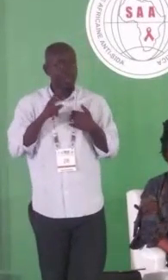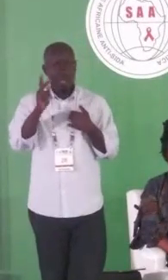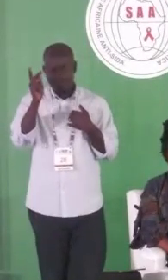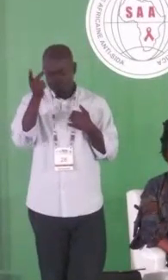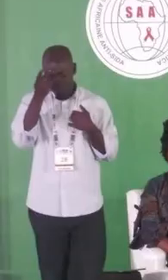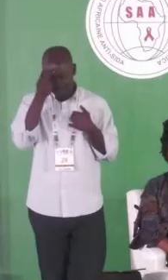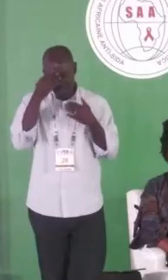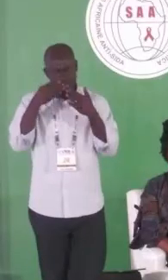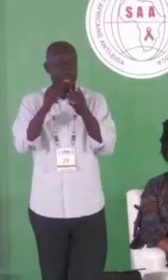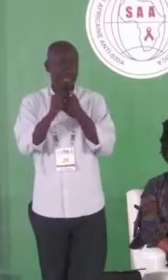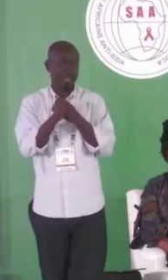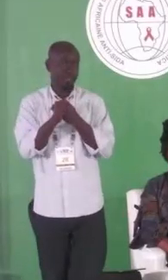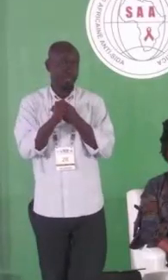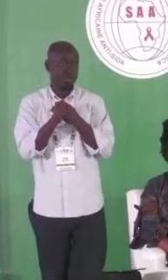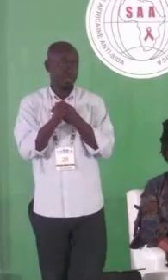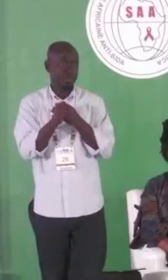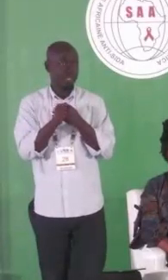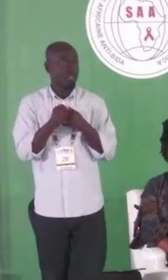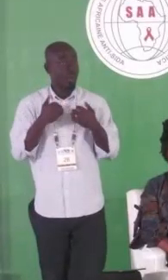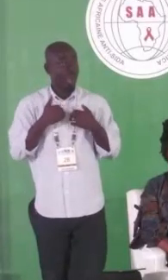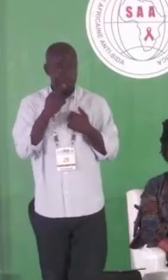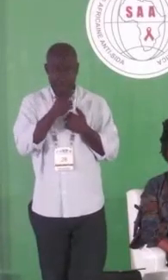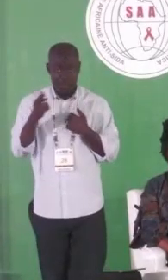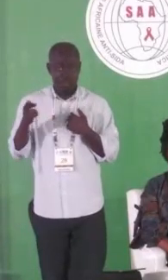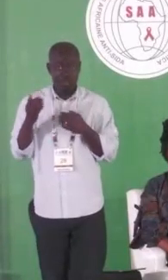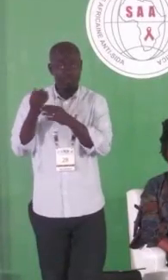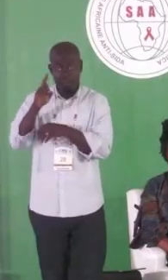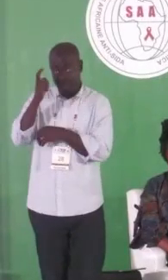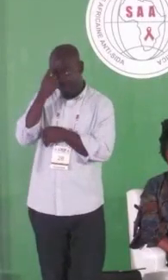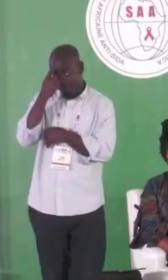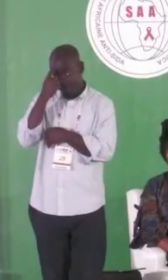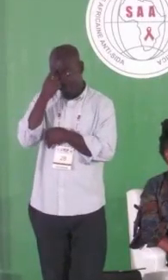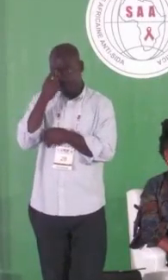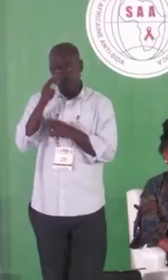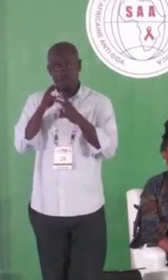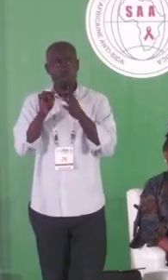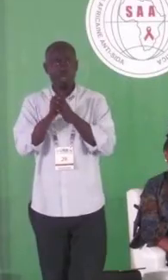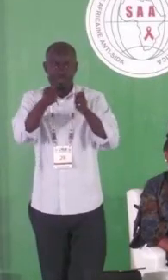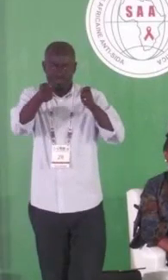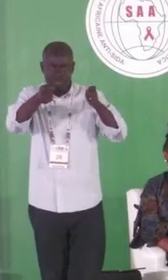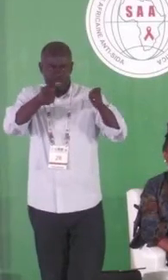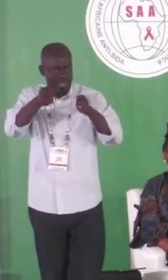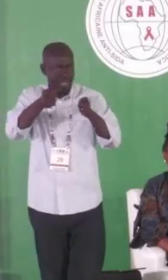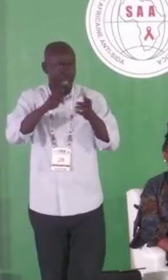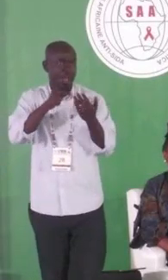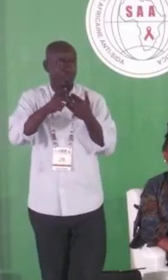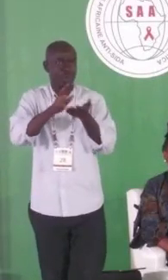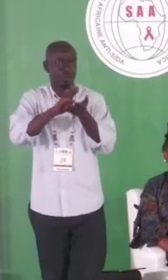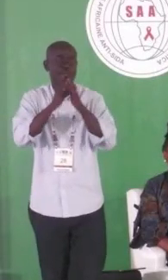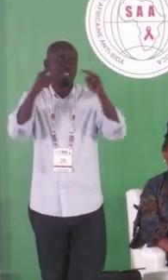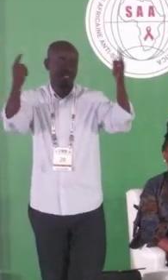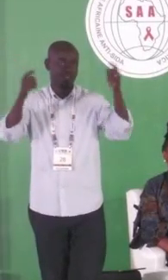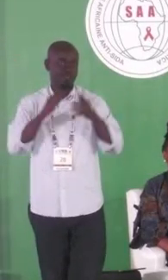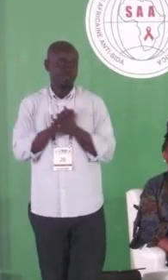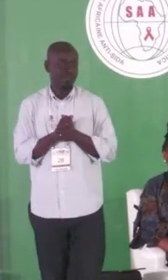leadership. It is to have the resources and the governance to actually steer the ship and make sure that it happens. We